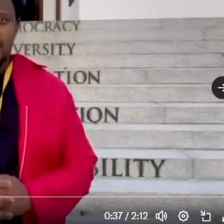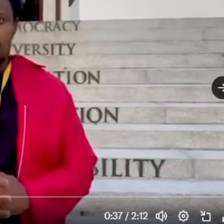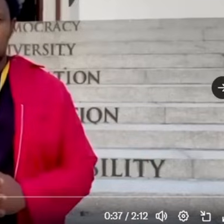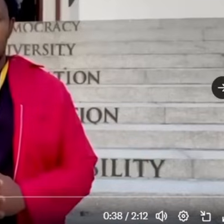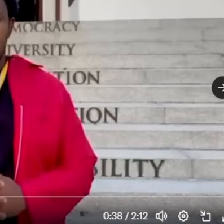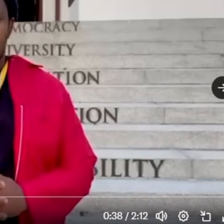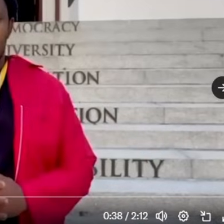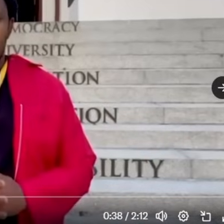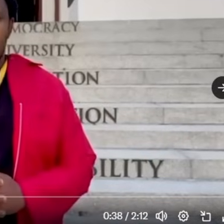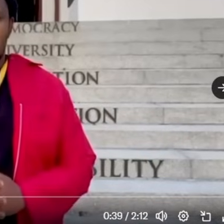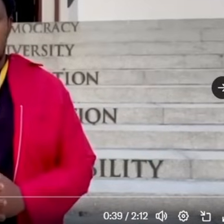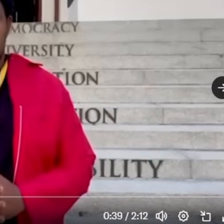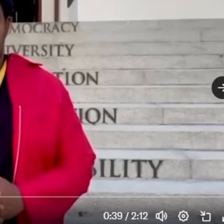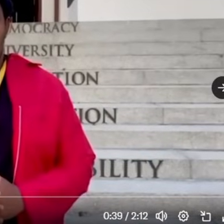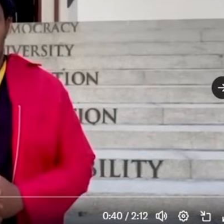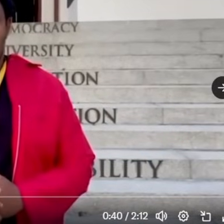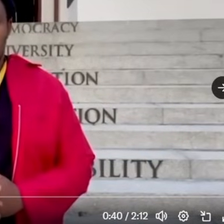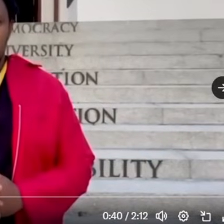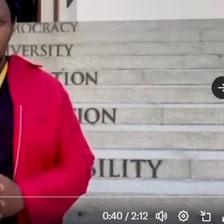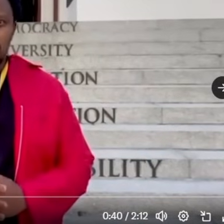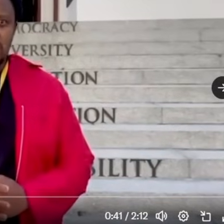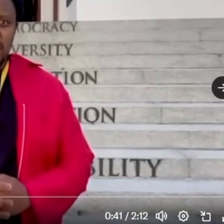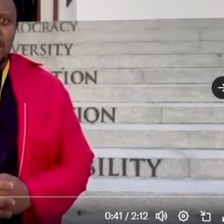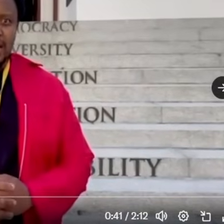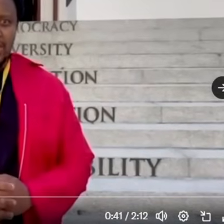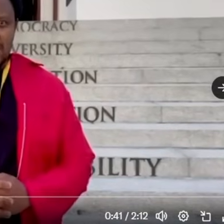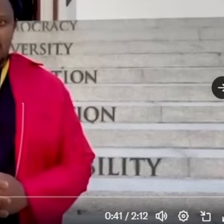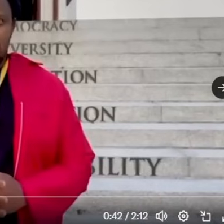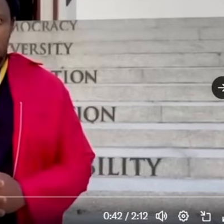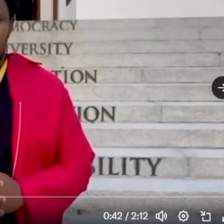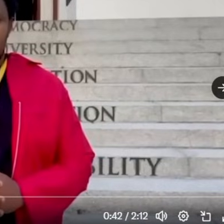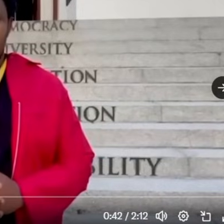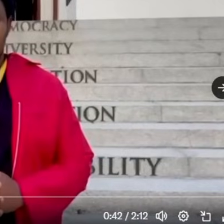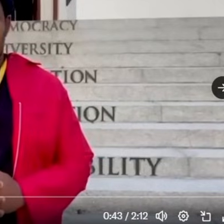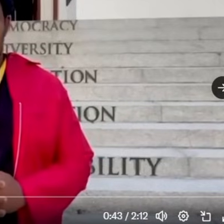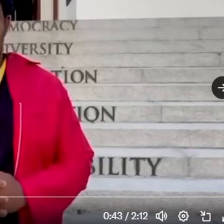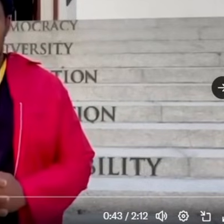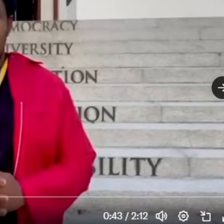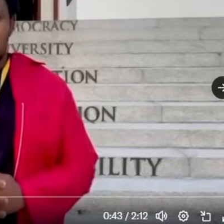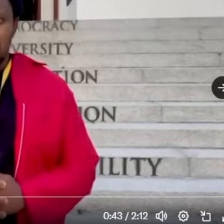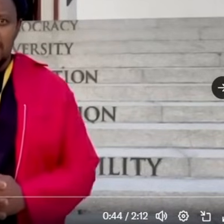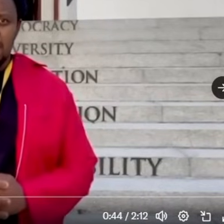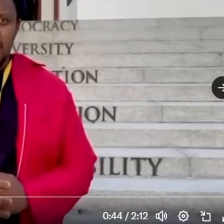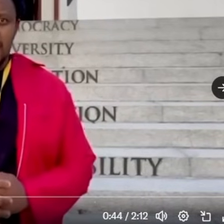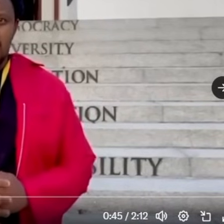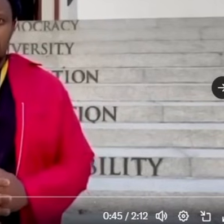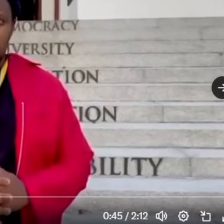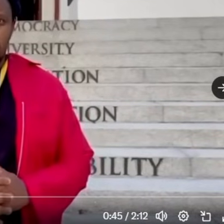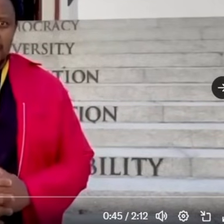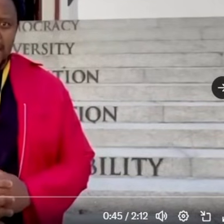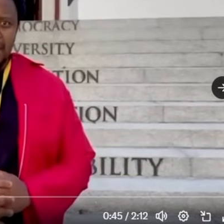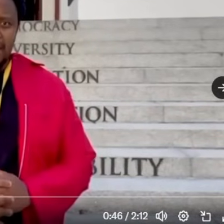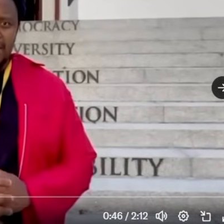representative of the Parliament of South Africa, and of course ensuring that he doesn't misuse the resources of taxpayers in an irresponsible manner and